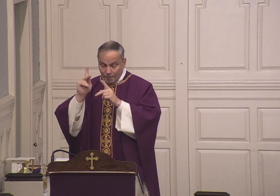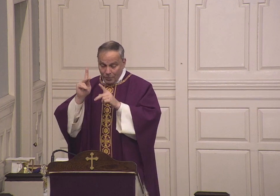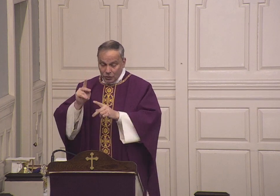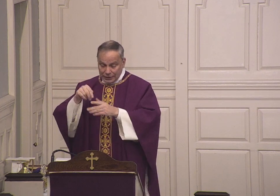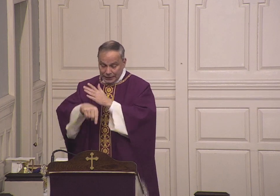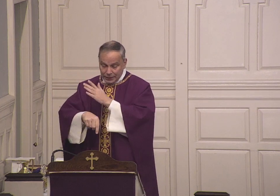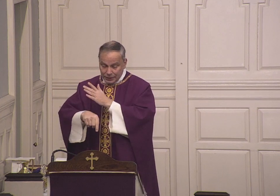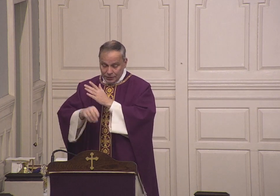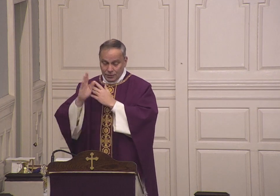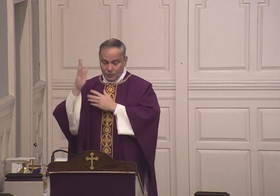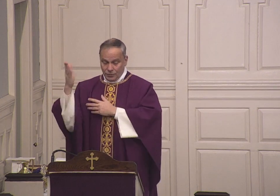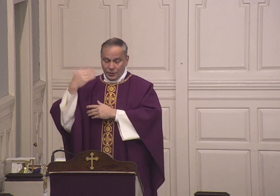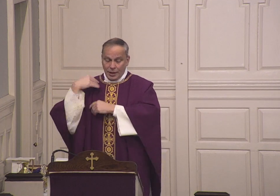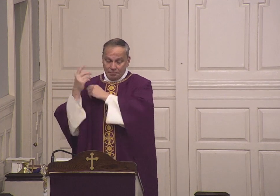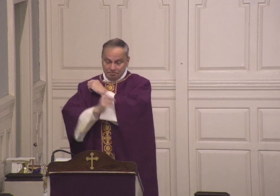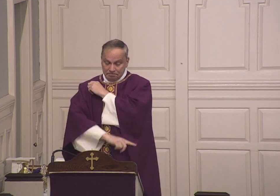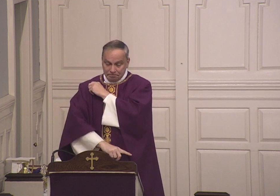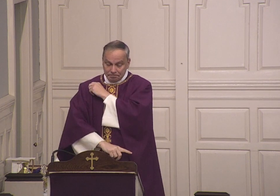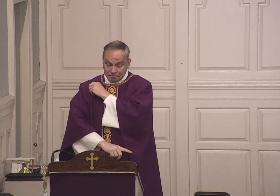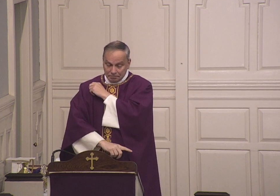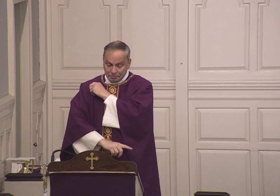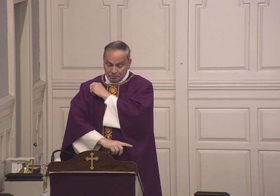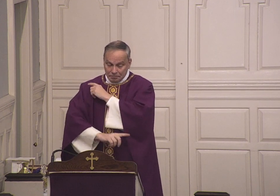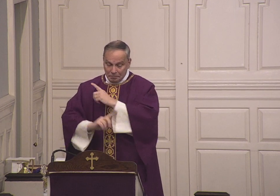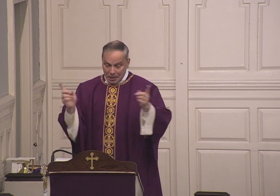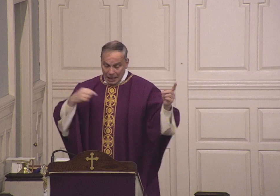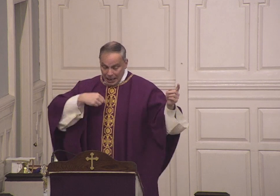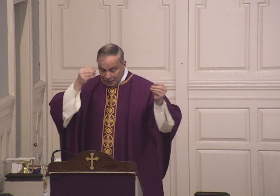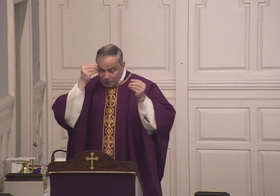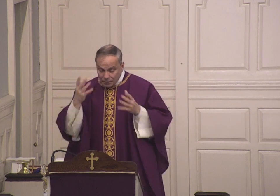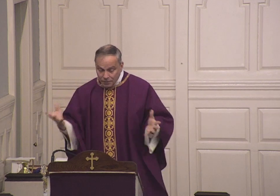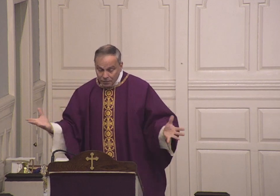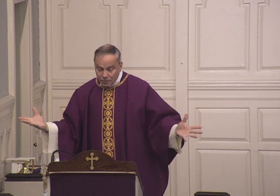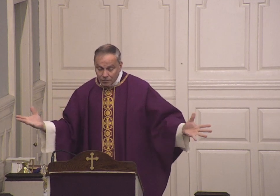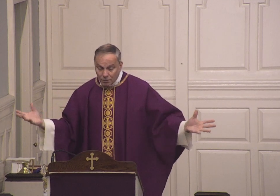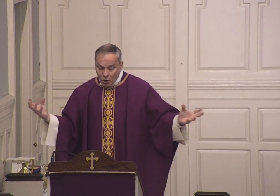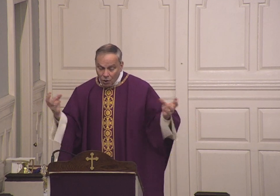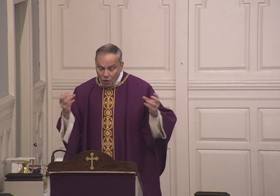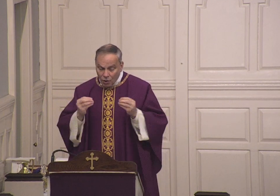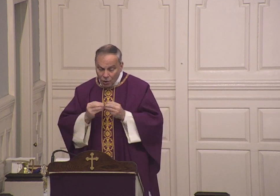And whoever kills will be liable to judgment.